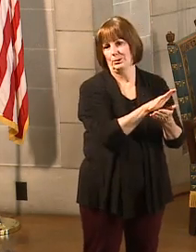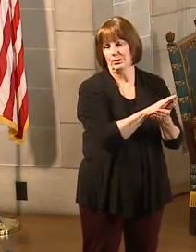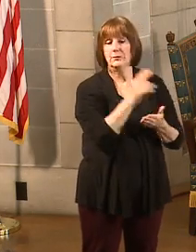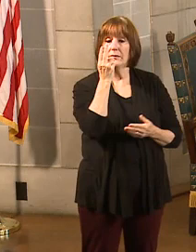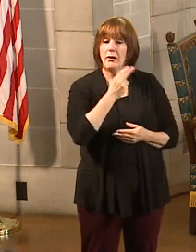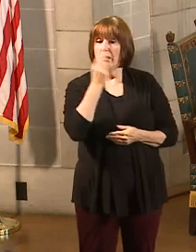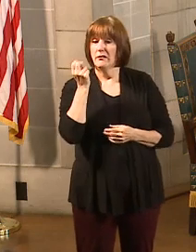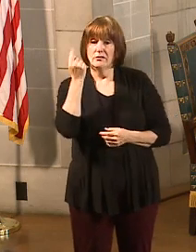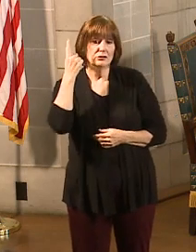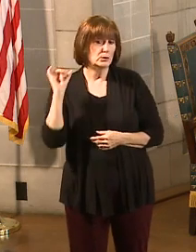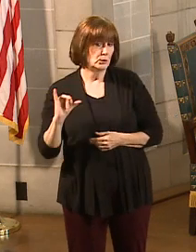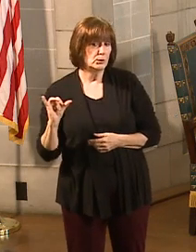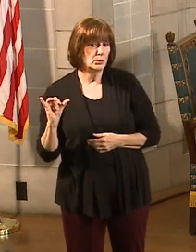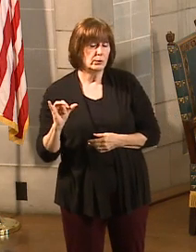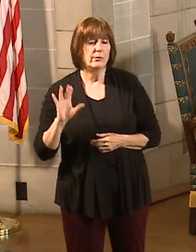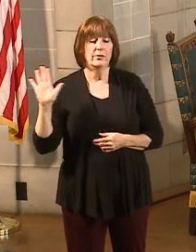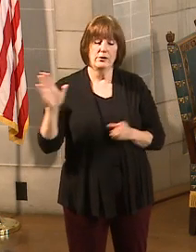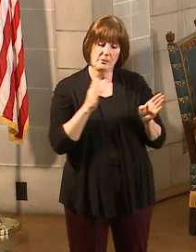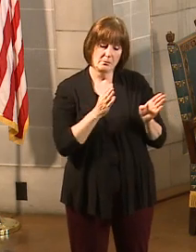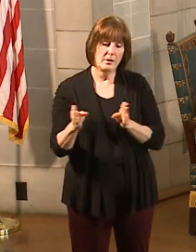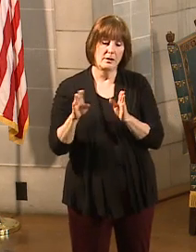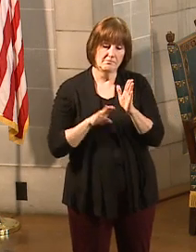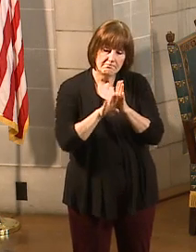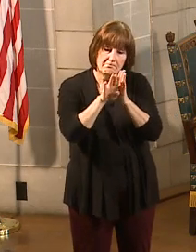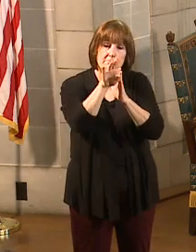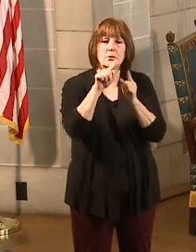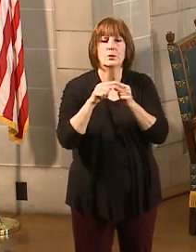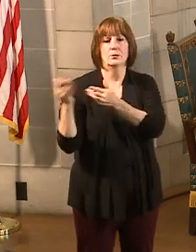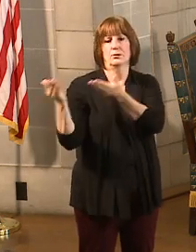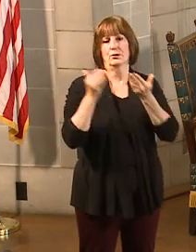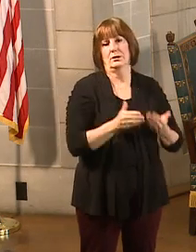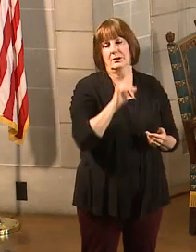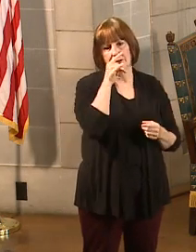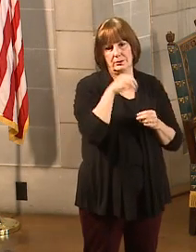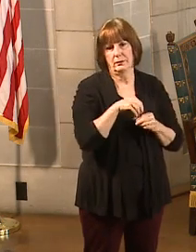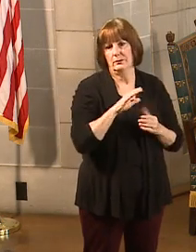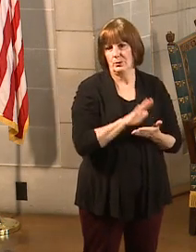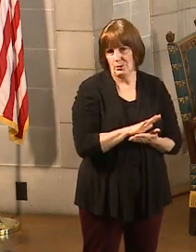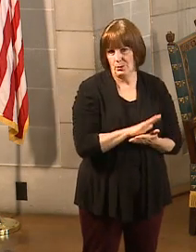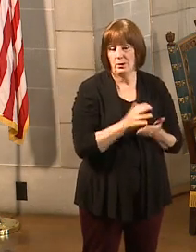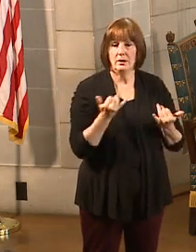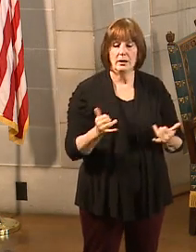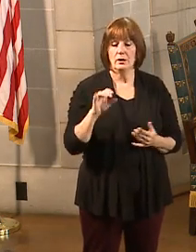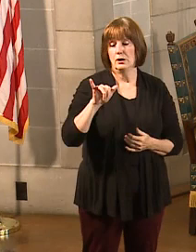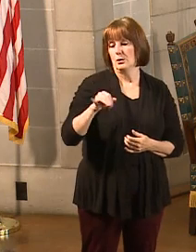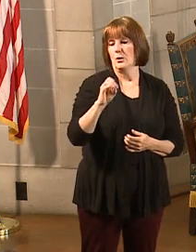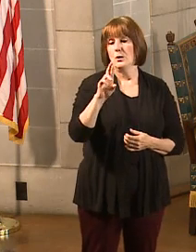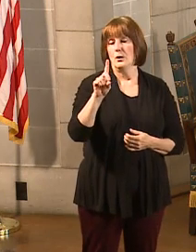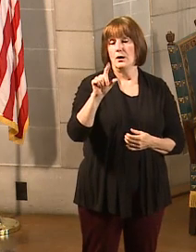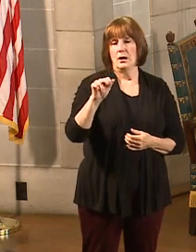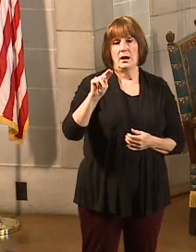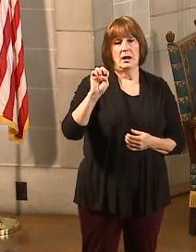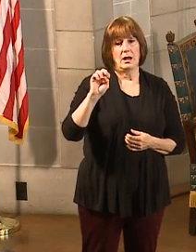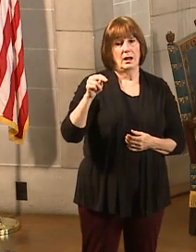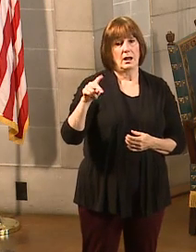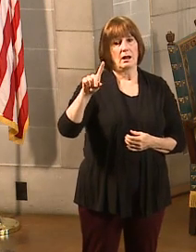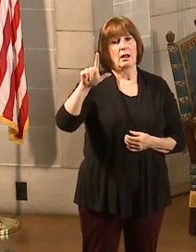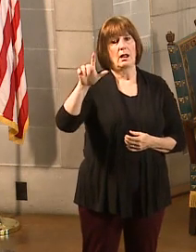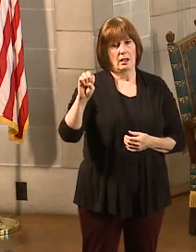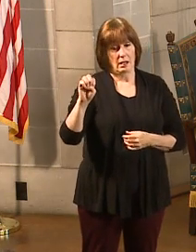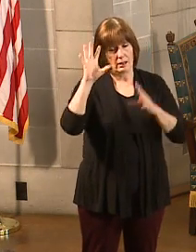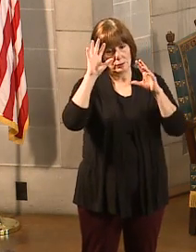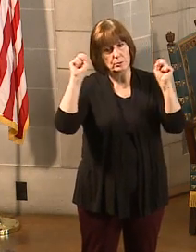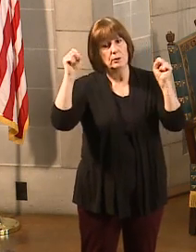as well, and they are working on their plans to be able to bring kids back. And so today I've got Jordan Engel, who is the superintendent of the Grand